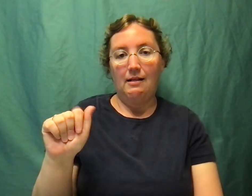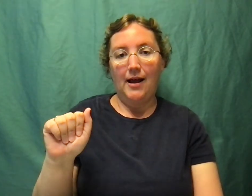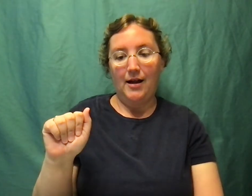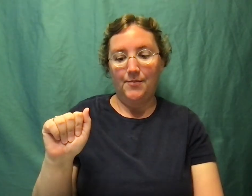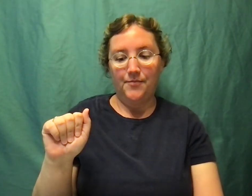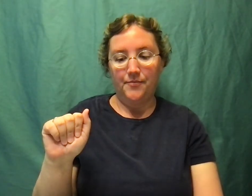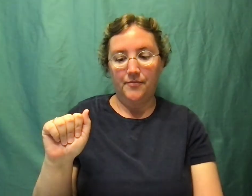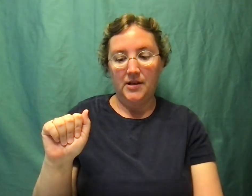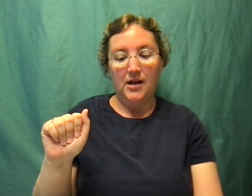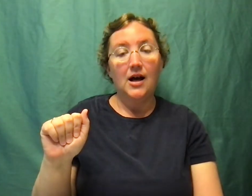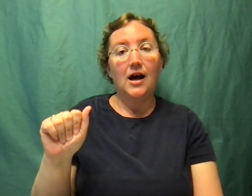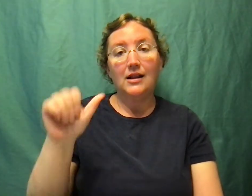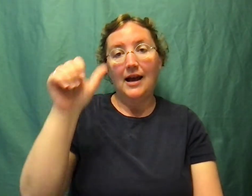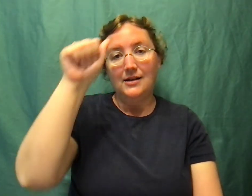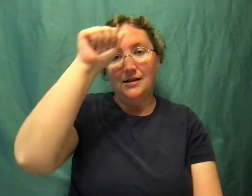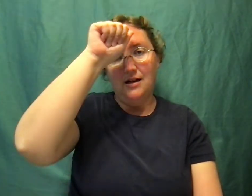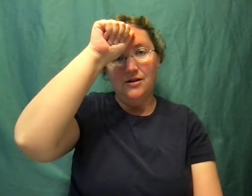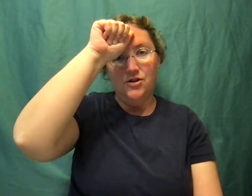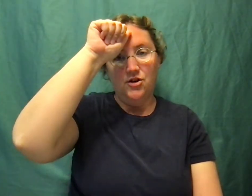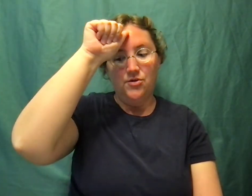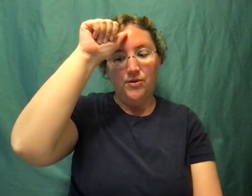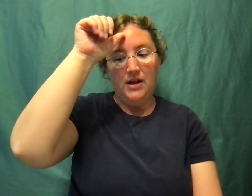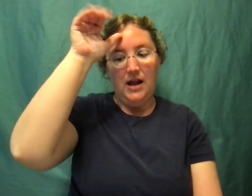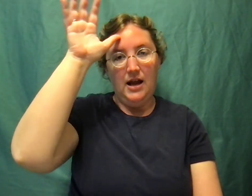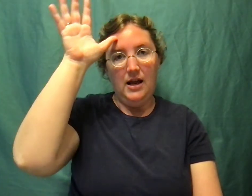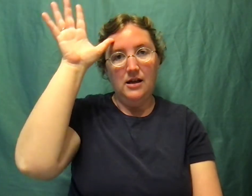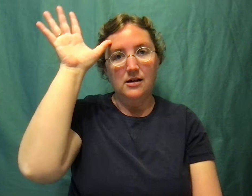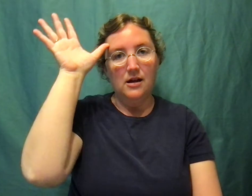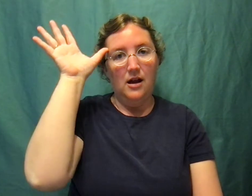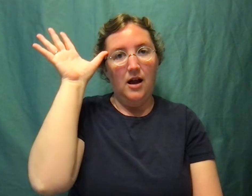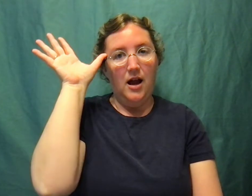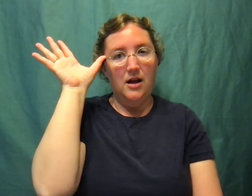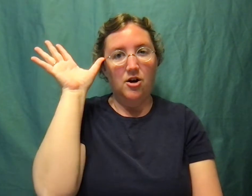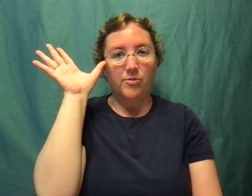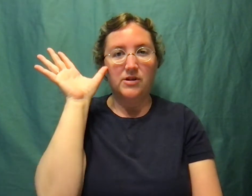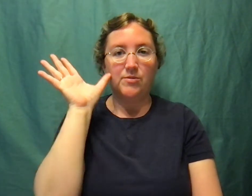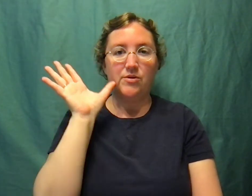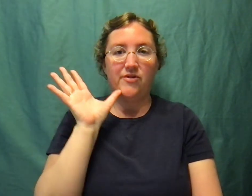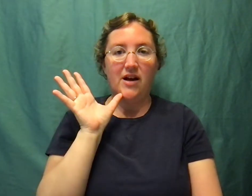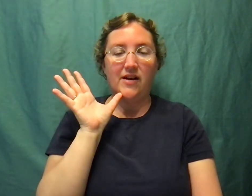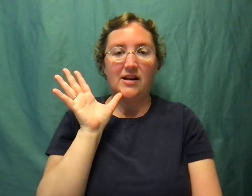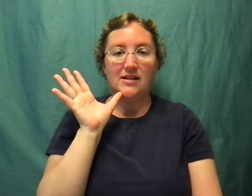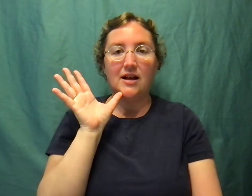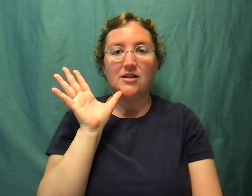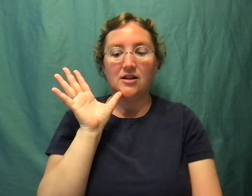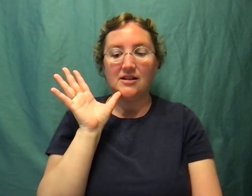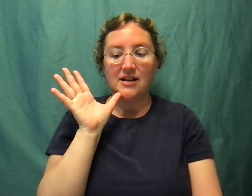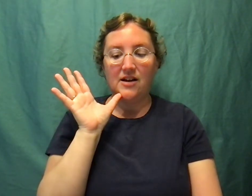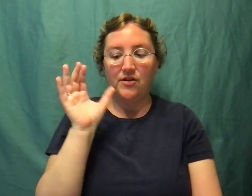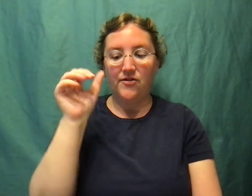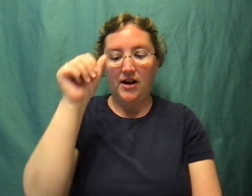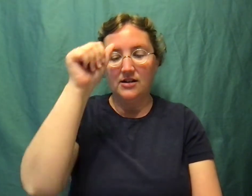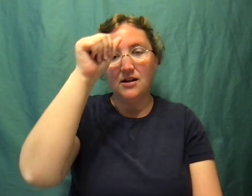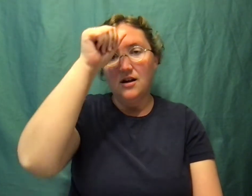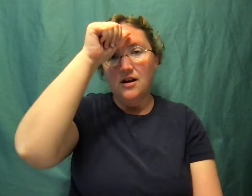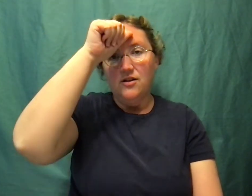ALA. Alaska starts with an A and opens up to a 5-hand and slides along the side of your face.